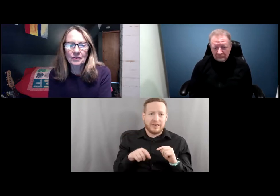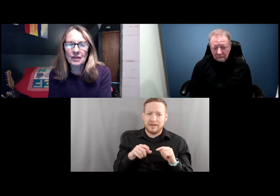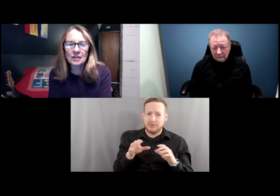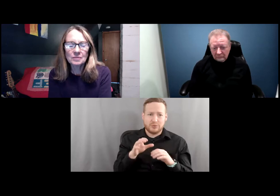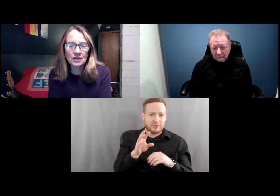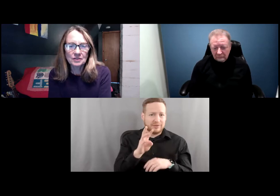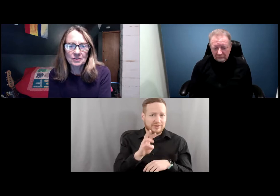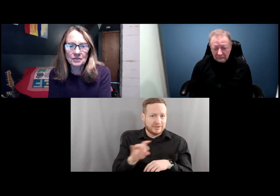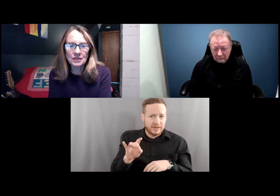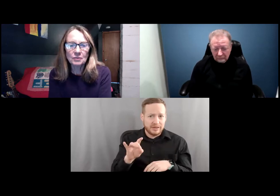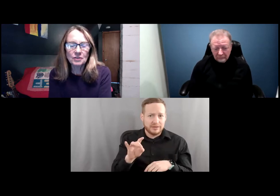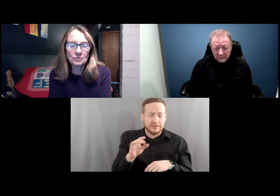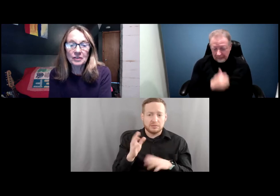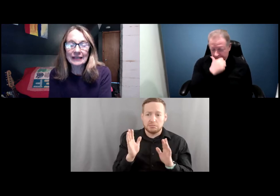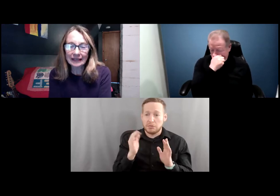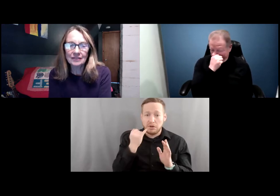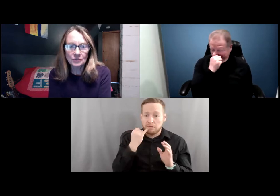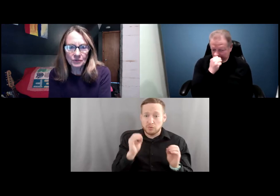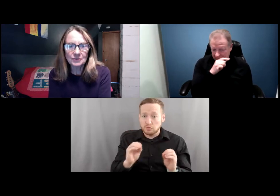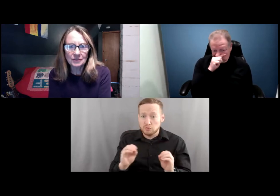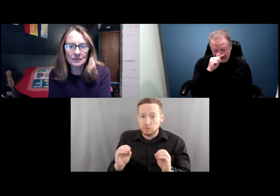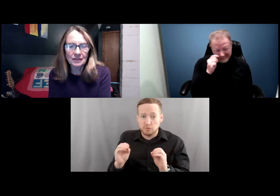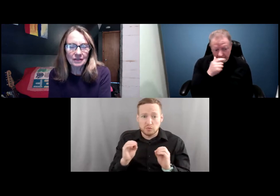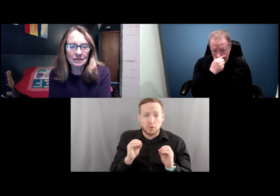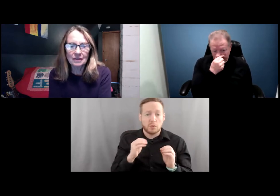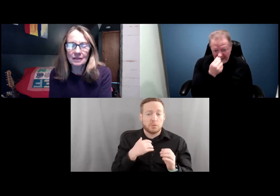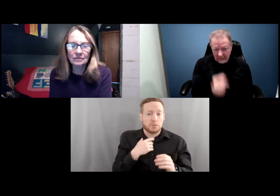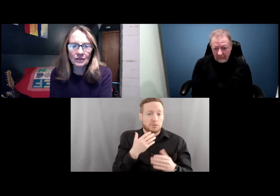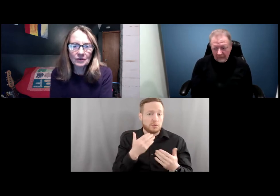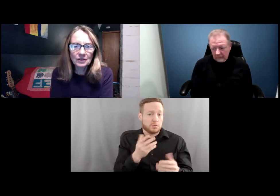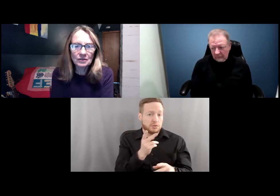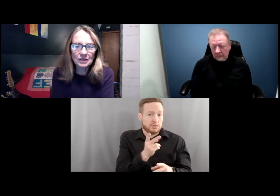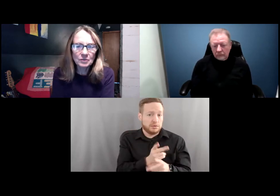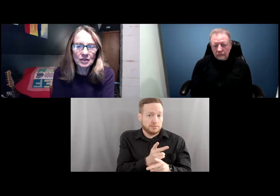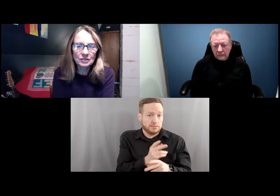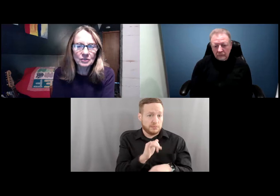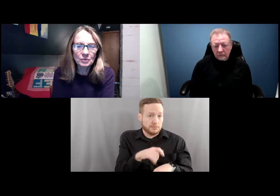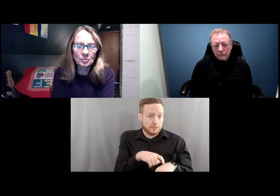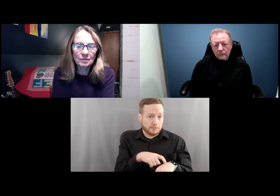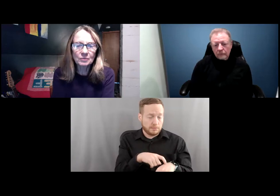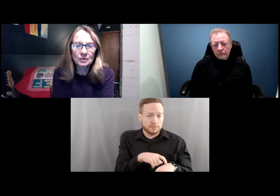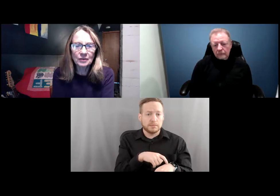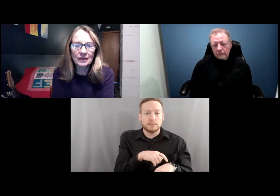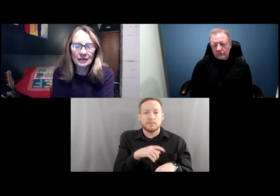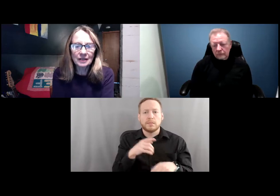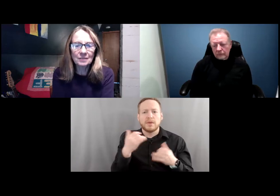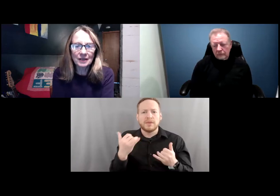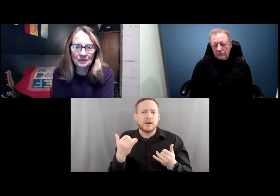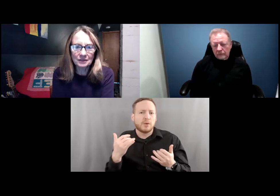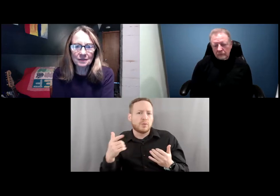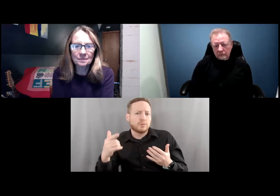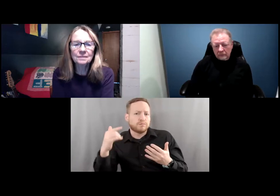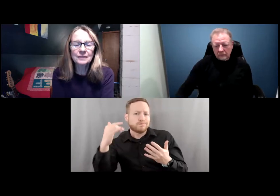Are there any objections? Is there anyone who really can't do 6 to 8? If I don't hear any objections, we probably will go ahead and keep